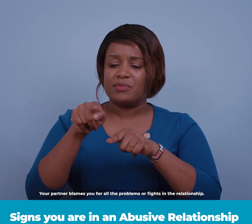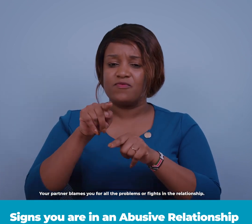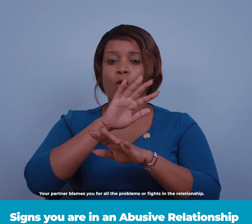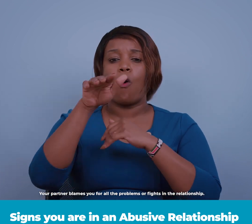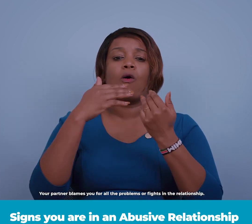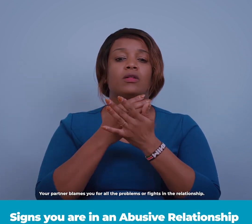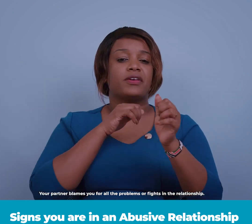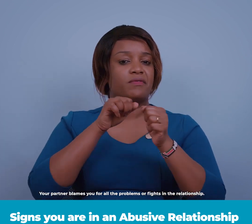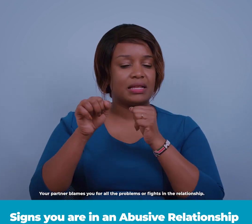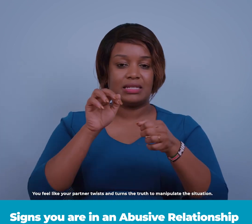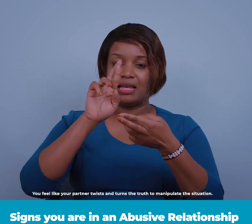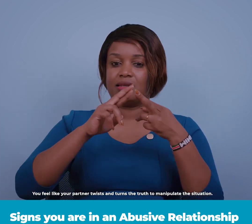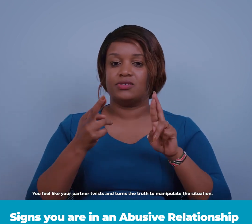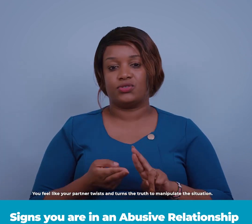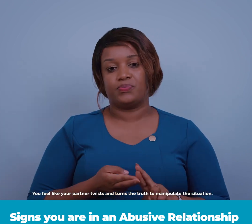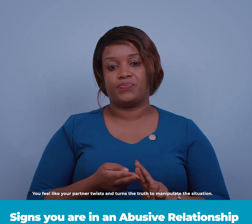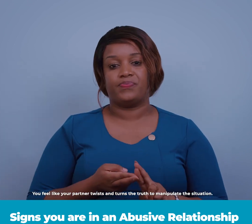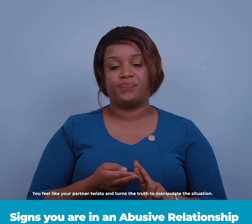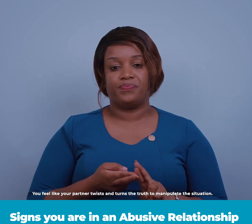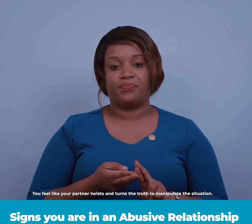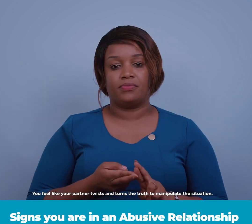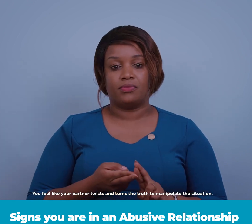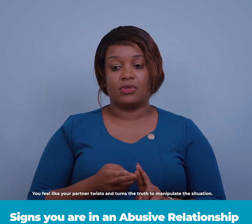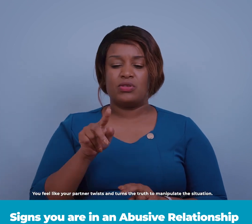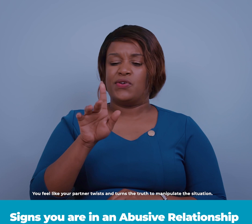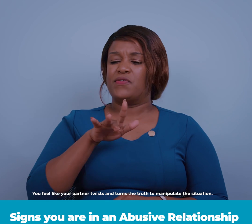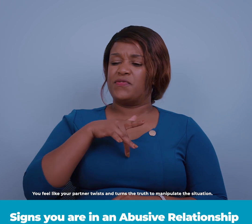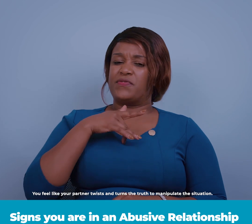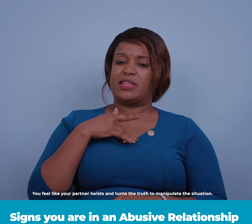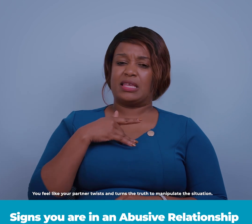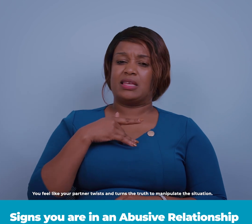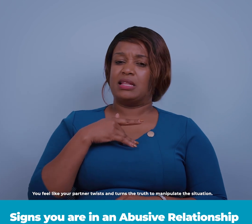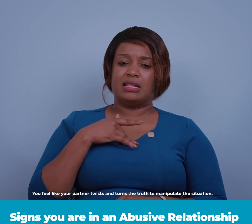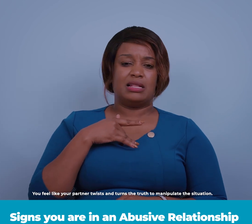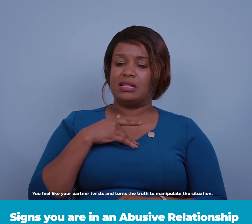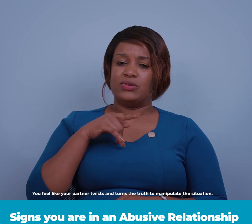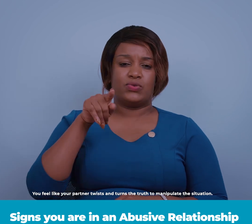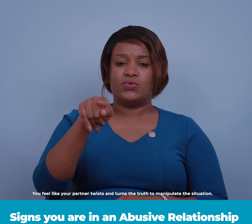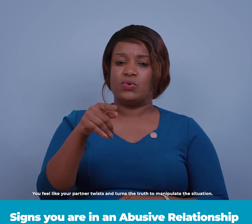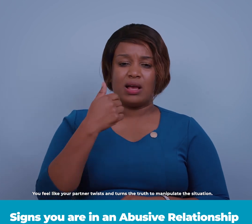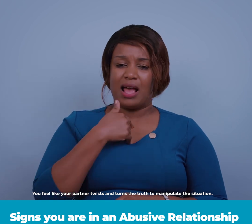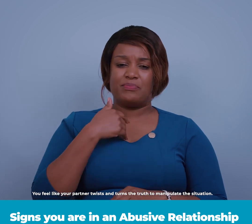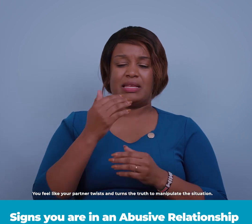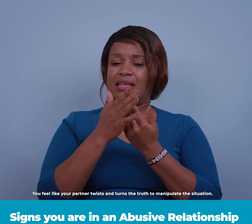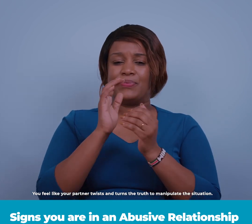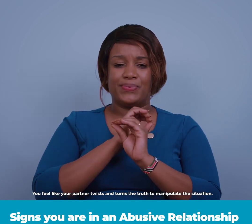in the relationship. You feel like your partner twists and turns the truth to manipulate the situation.